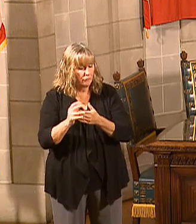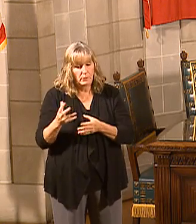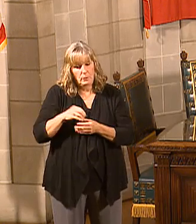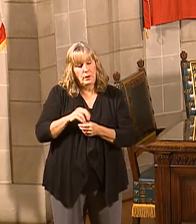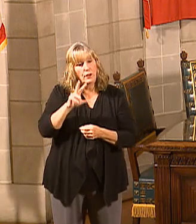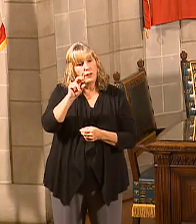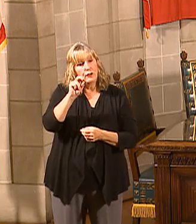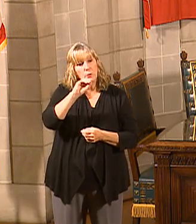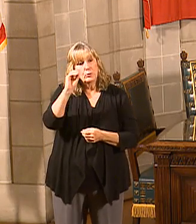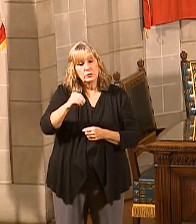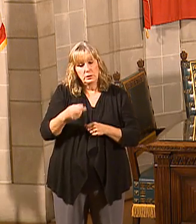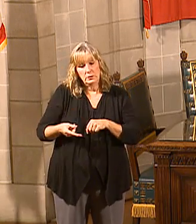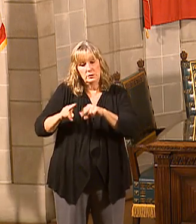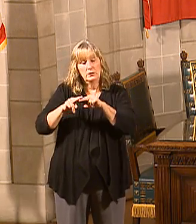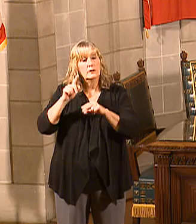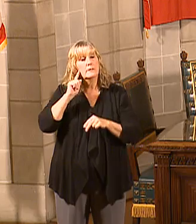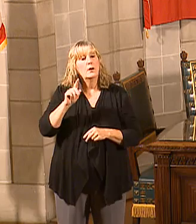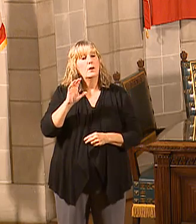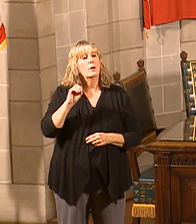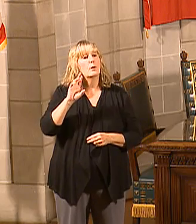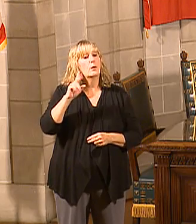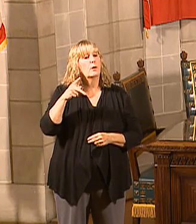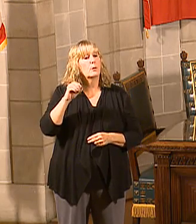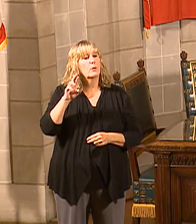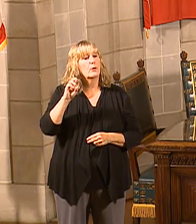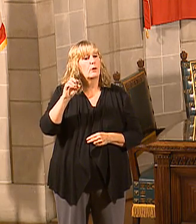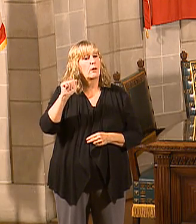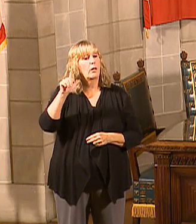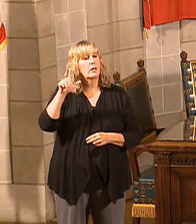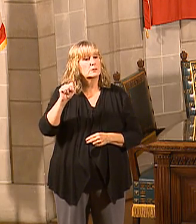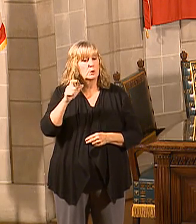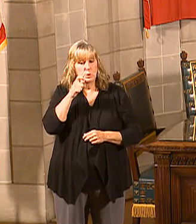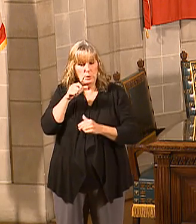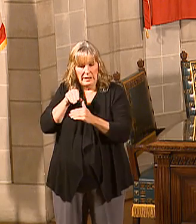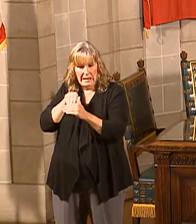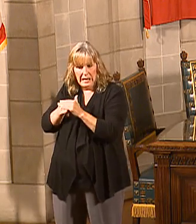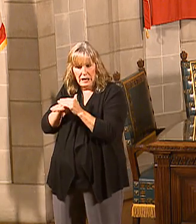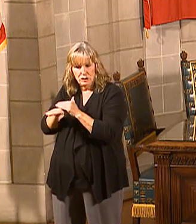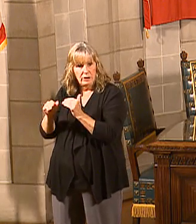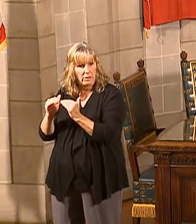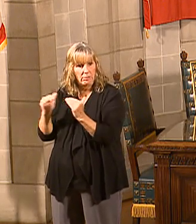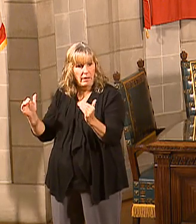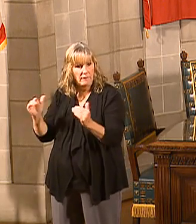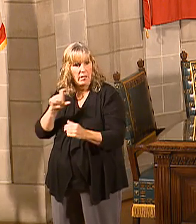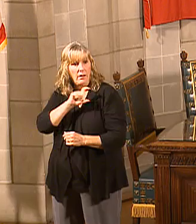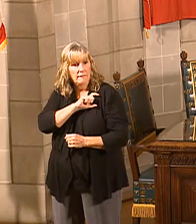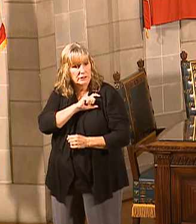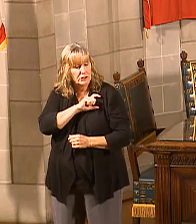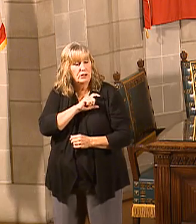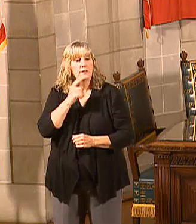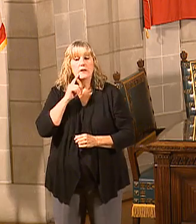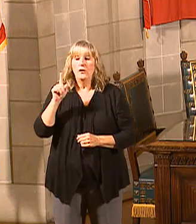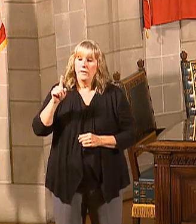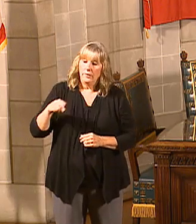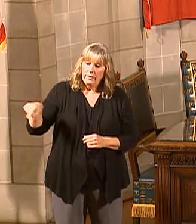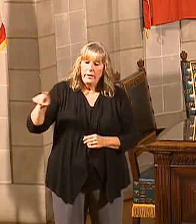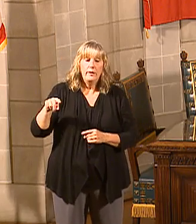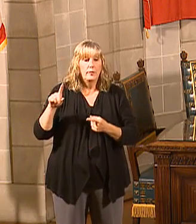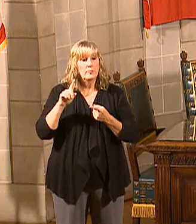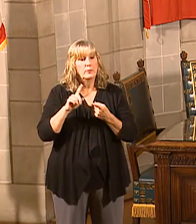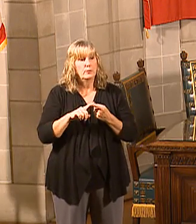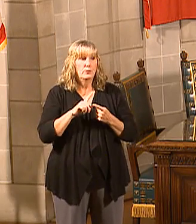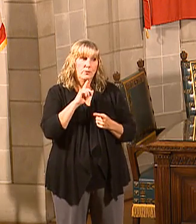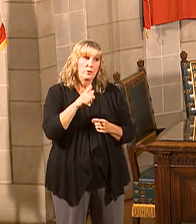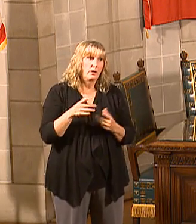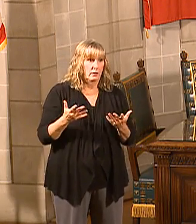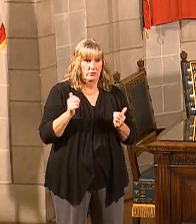30% increase for corporals, which is the entry-level officer there. And so the next step is for them to, really,